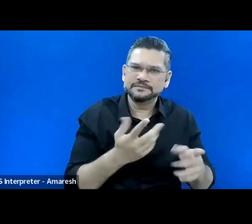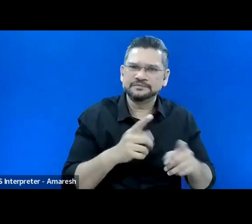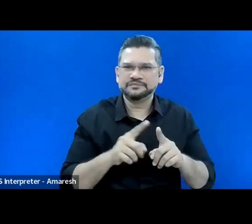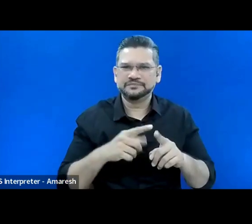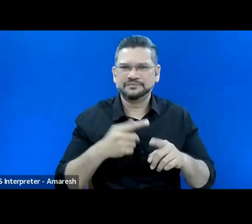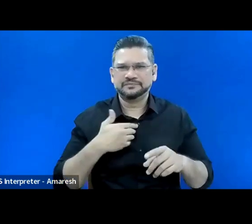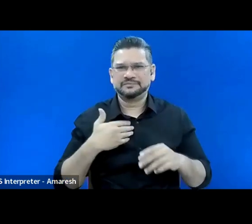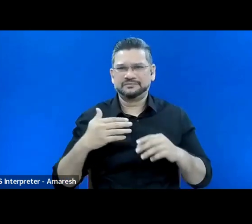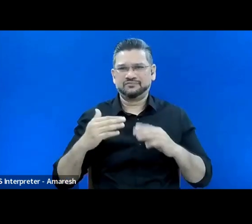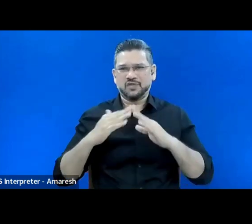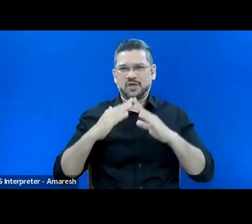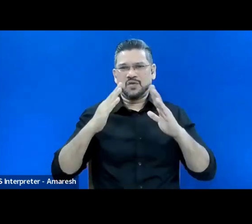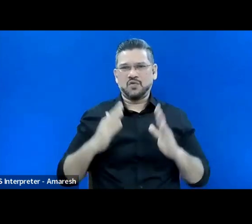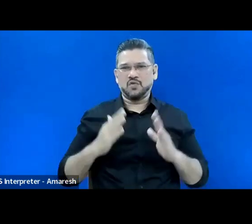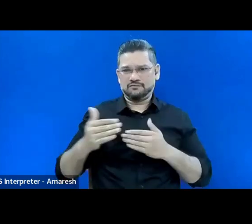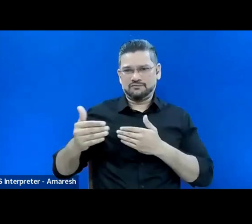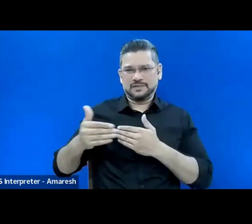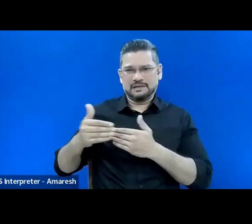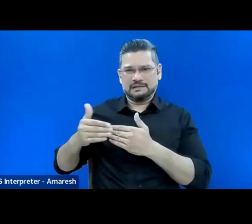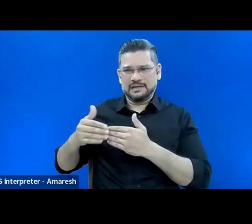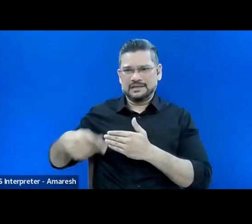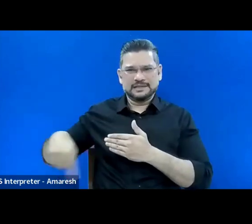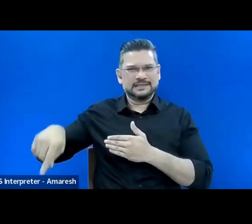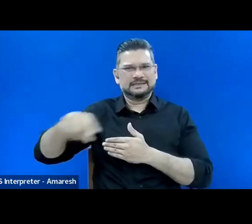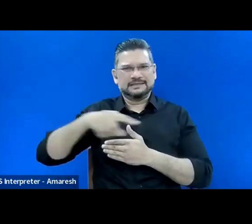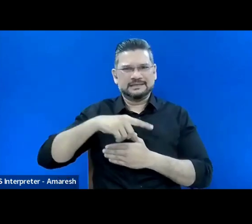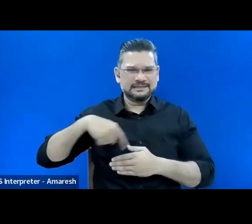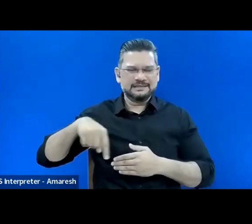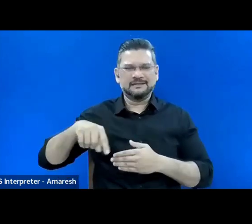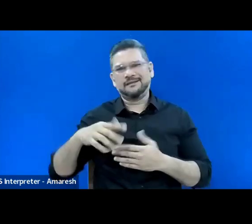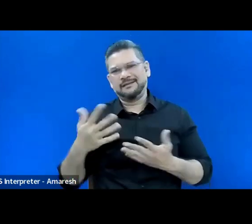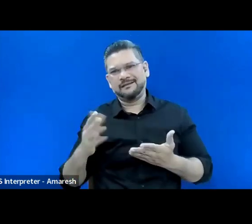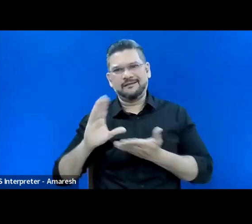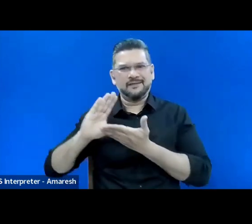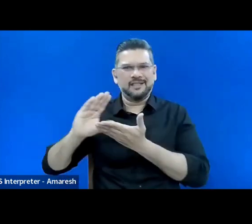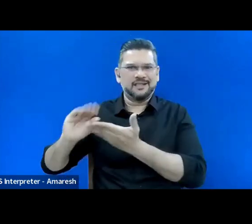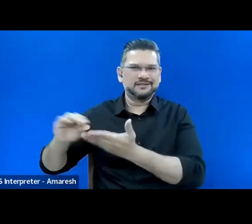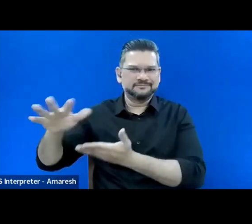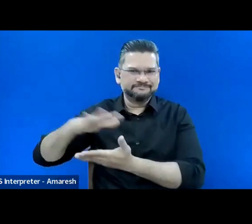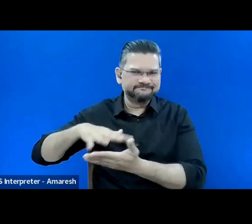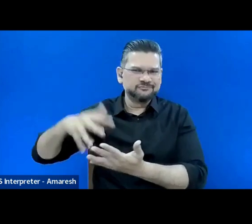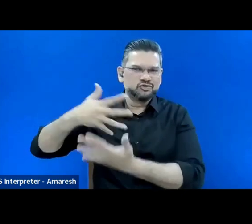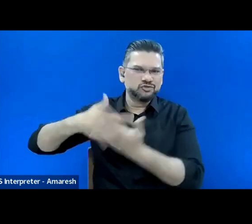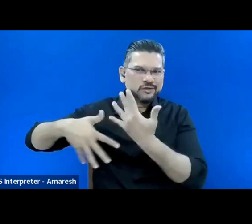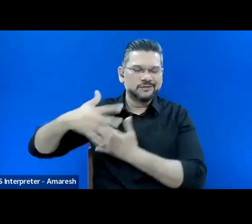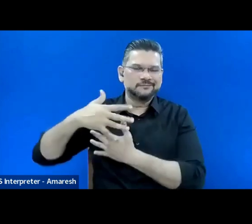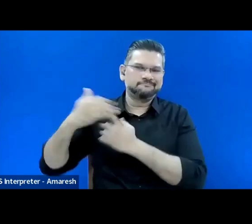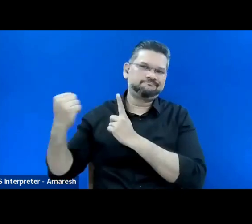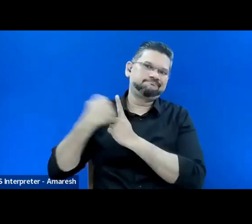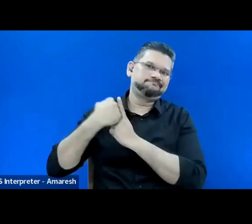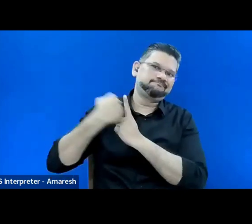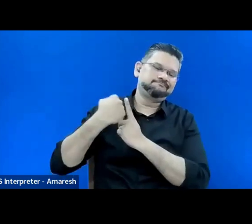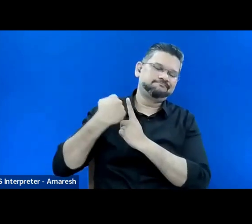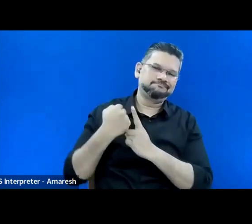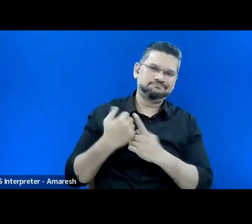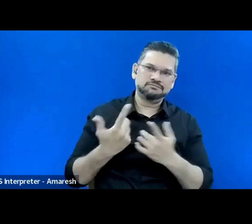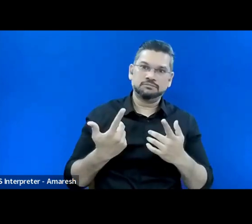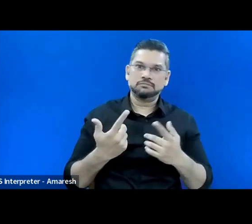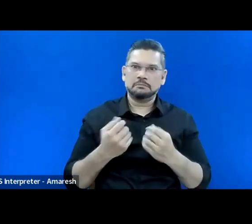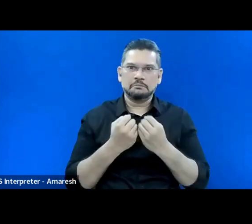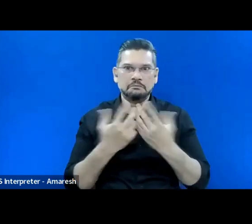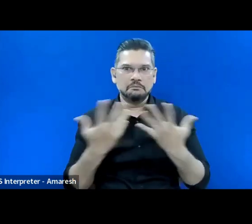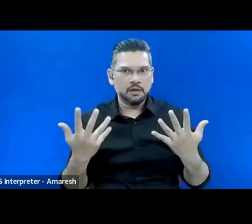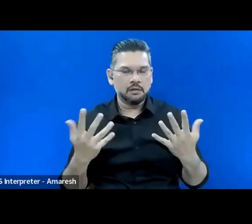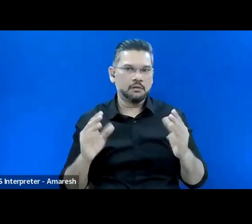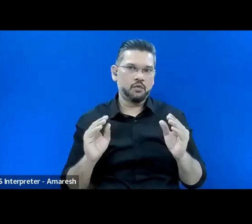village and the society where we live. Many of young people with disabilities have also been shackled from a young age and placed